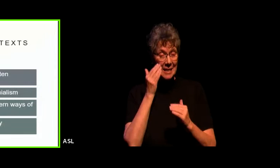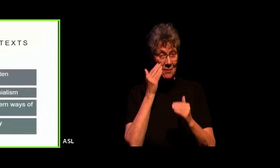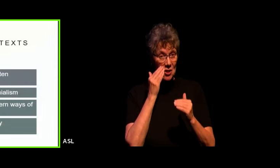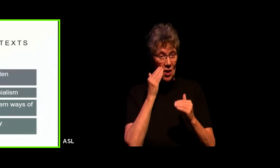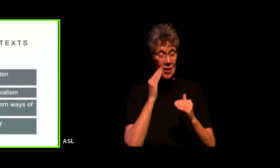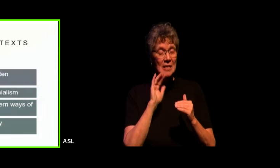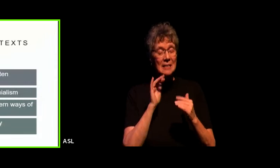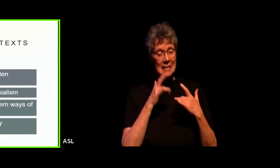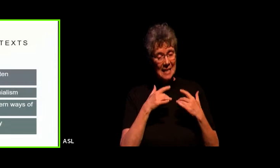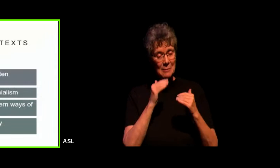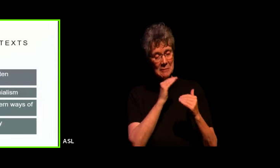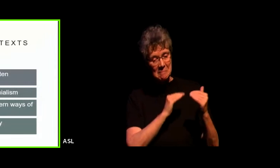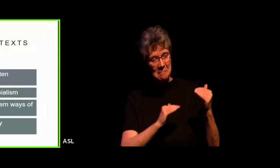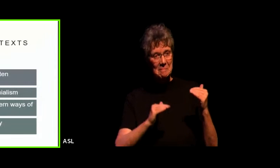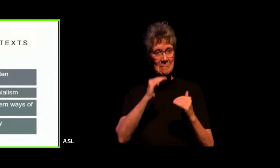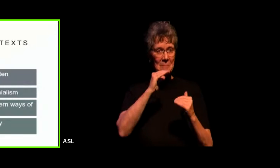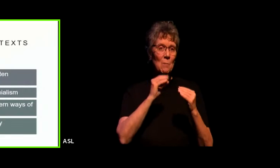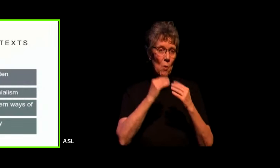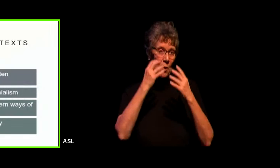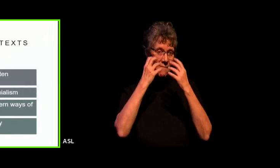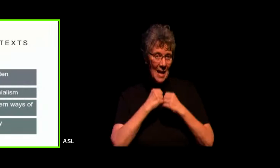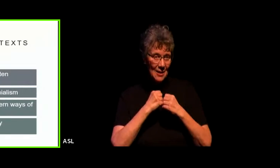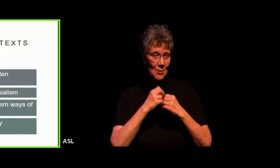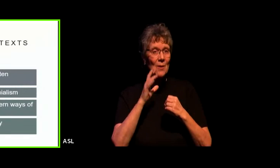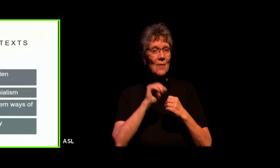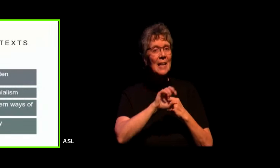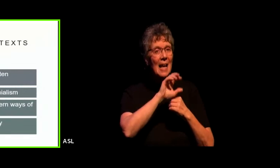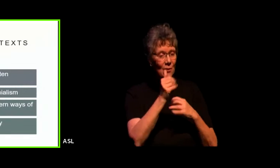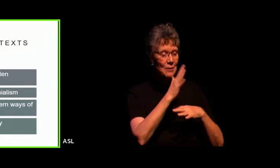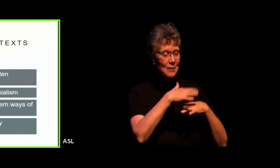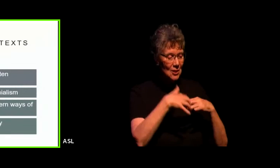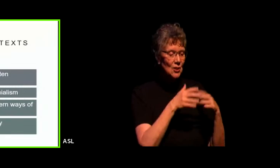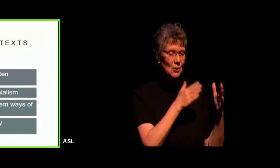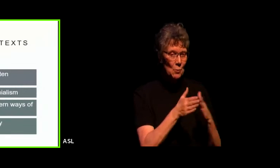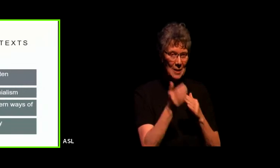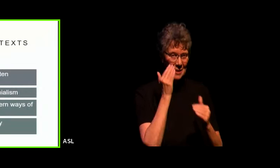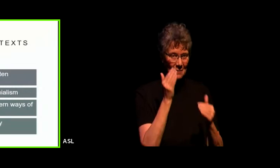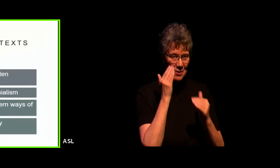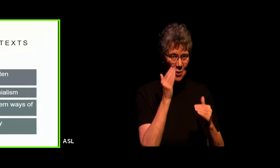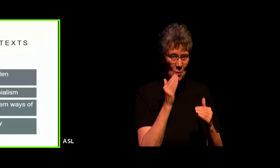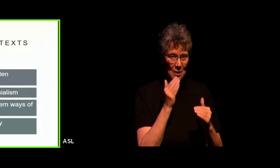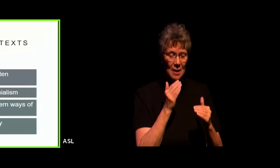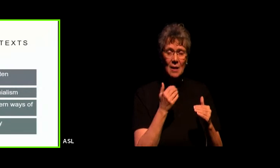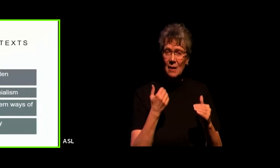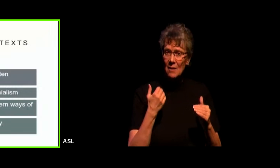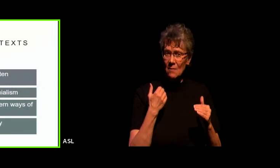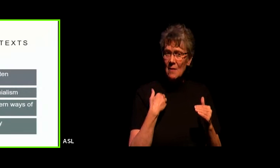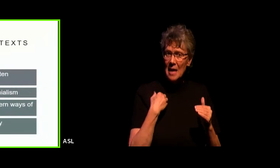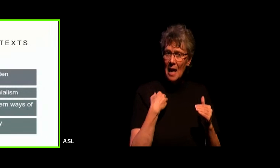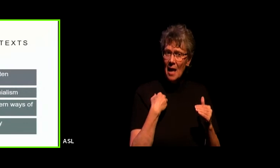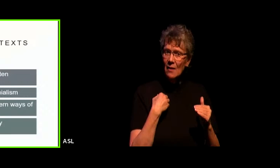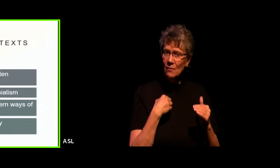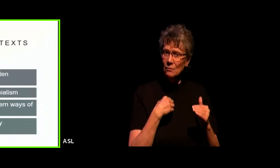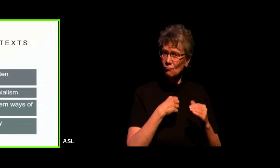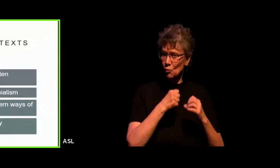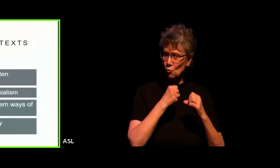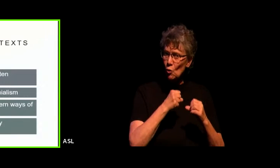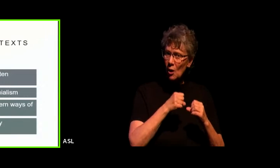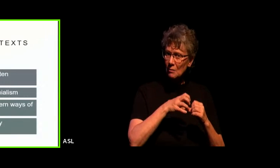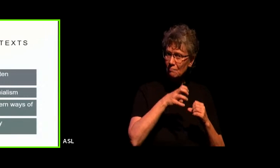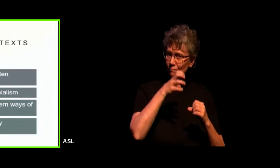value than our other ways of knowing, which have rigor and have sometimes relations to that science, but are not within that